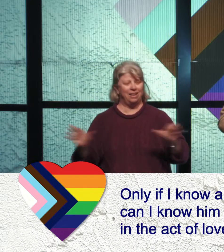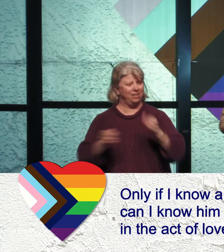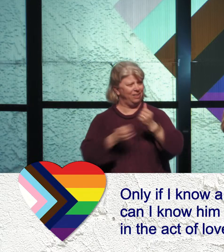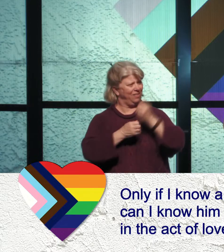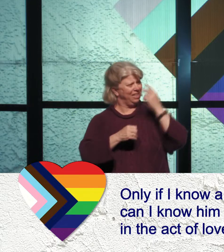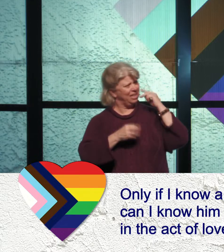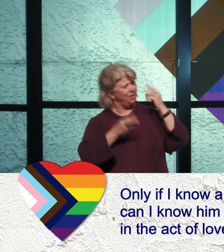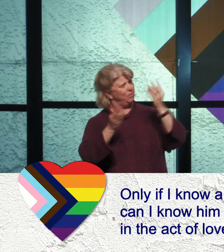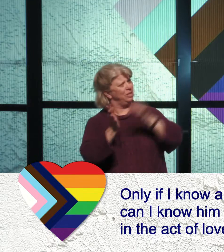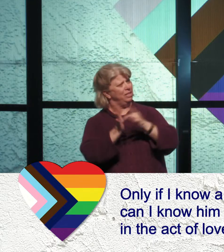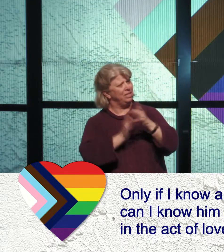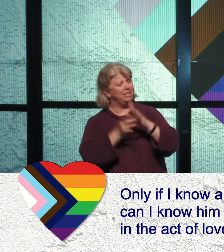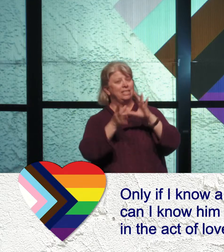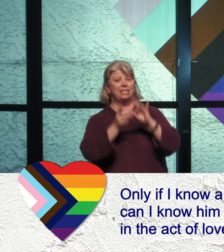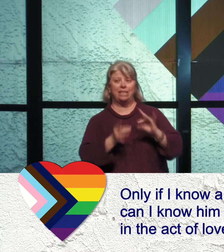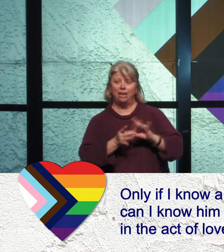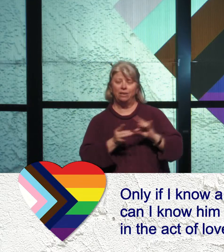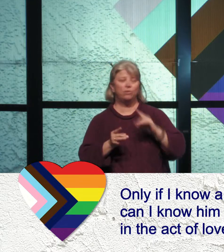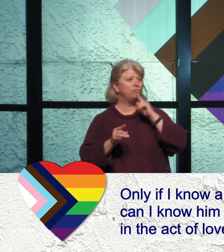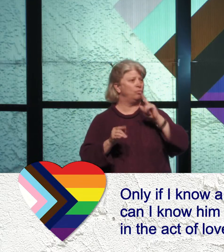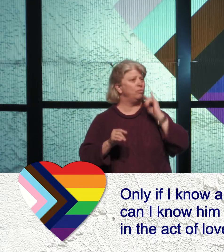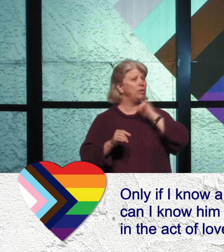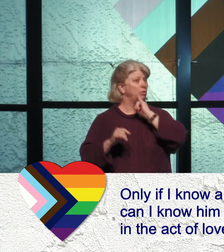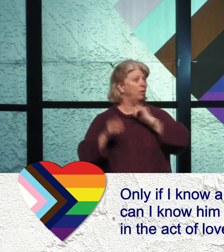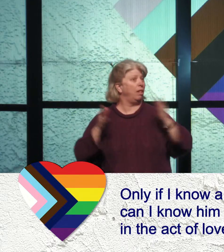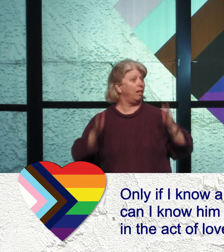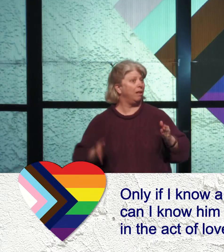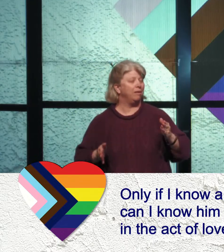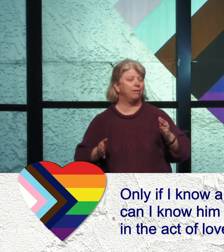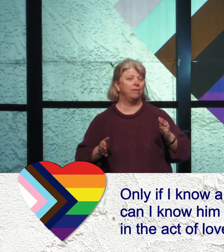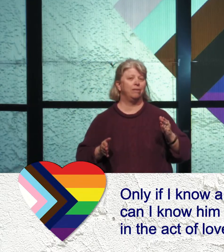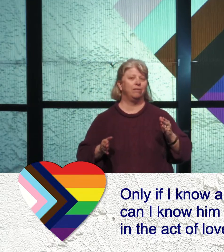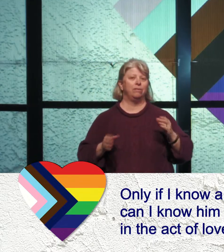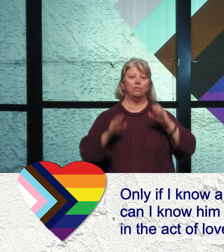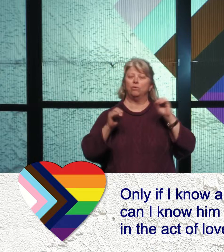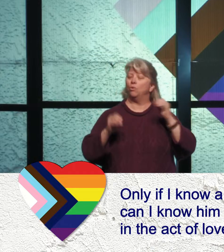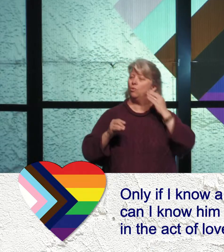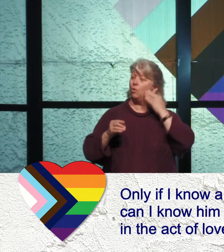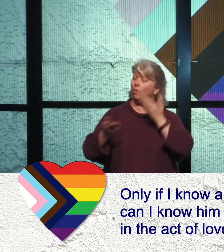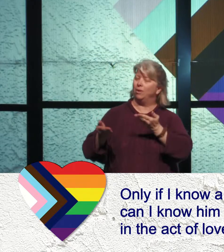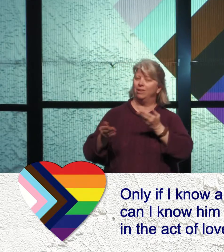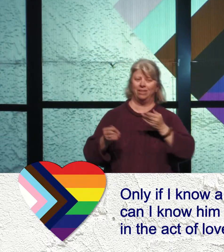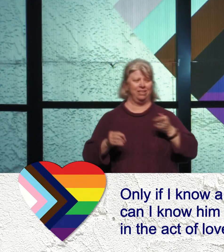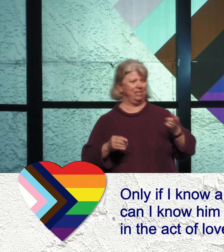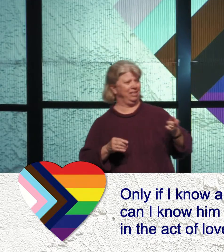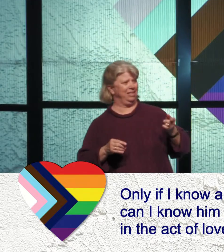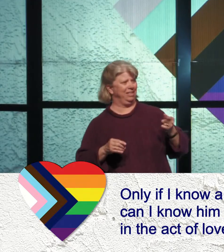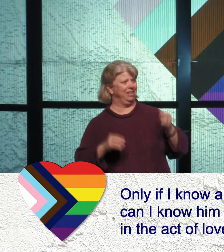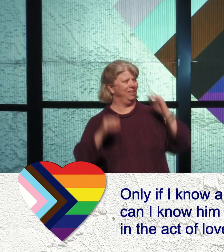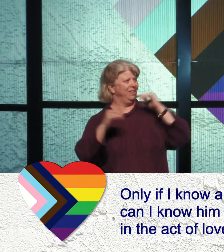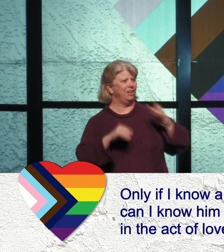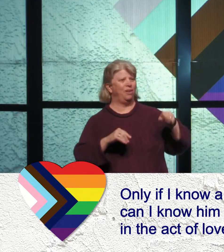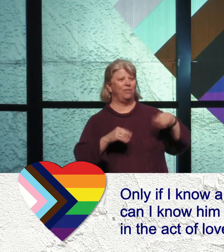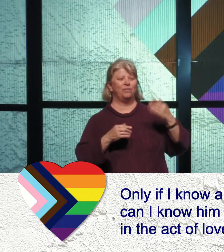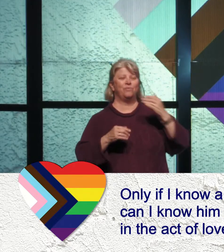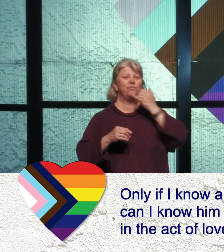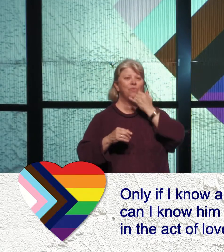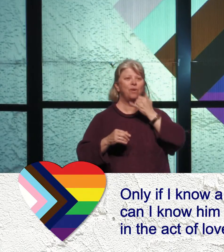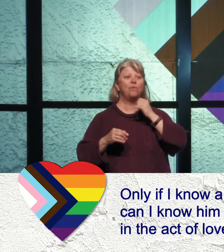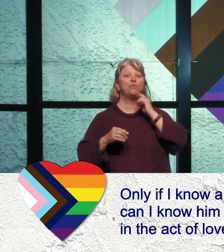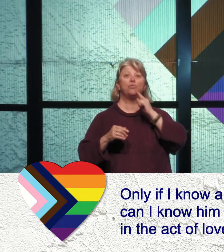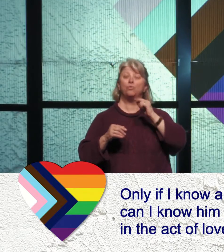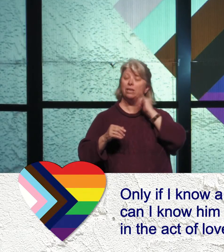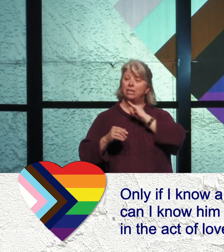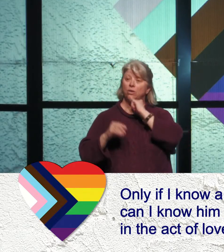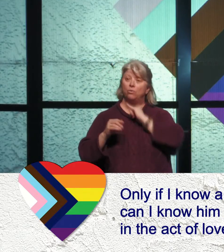what Jesus says. This is a true Israelite. No deceit in him. He's got it all wrong, by the way, but a true